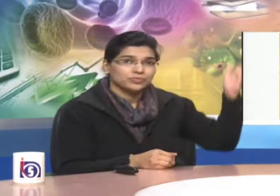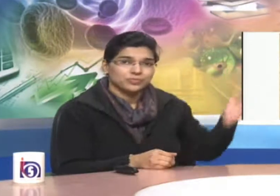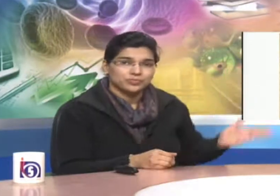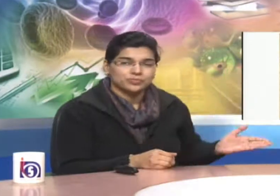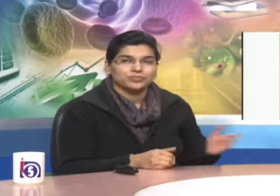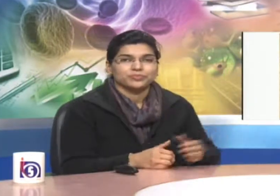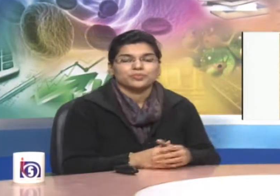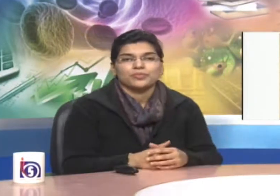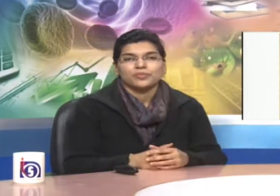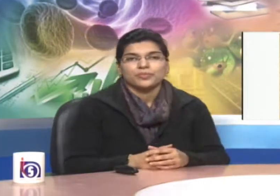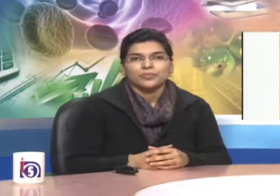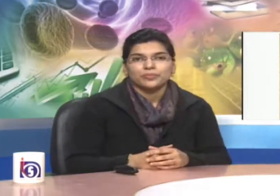You see here,